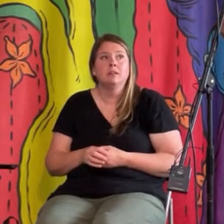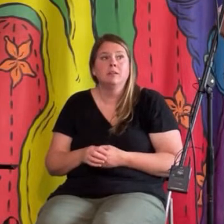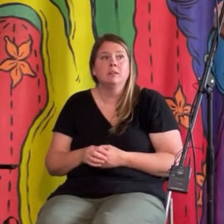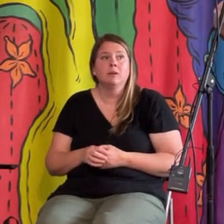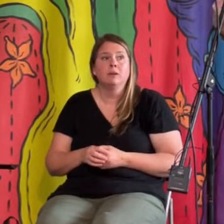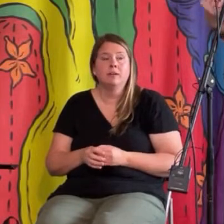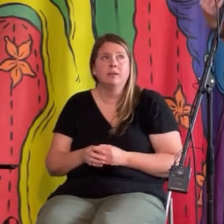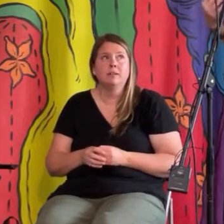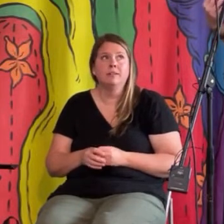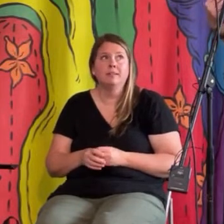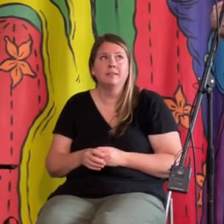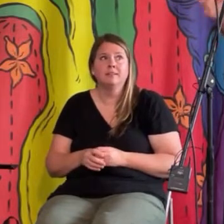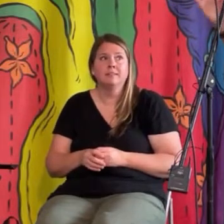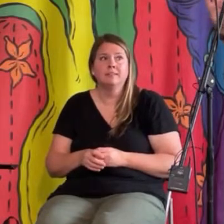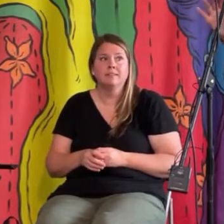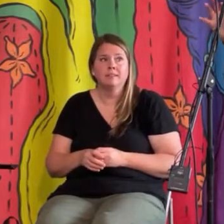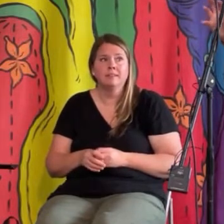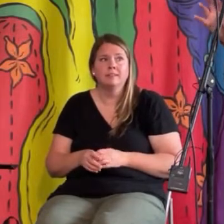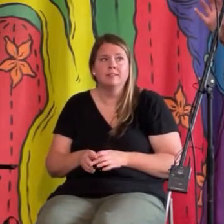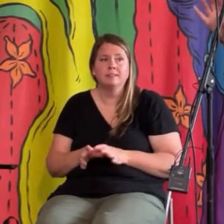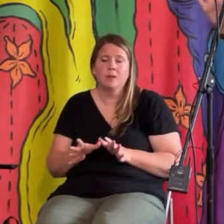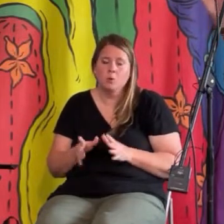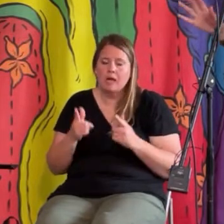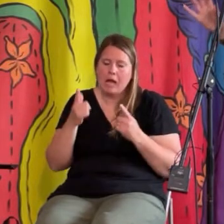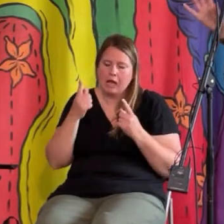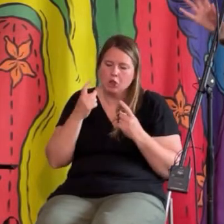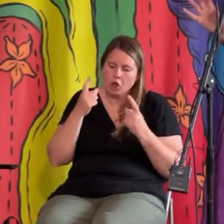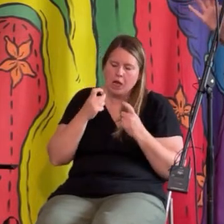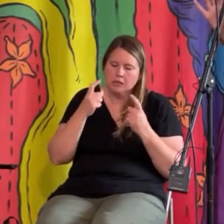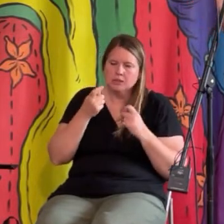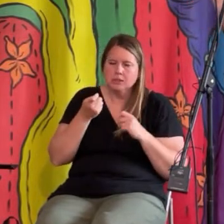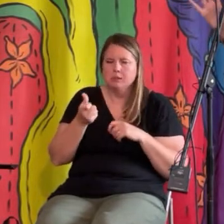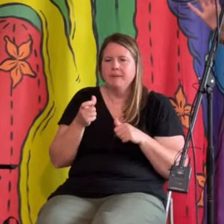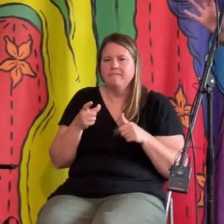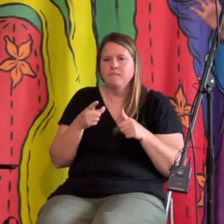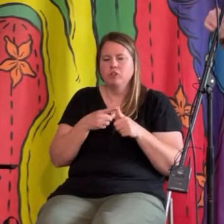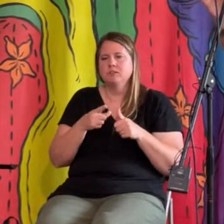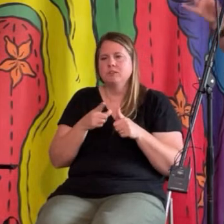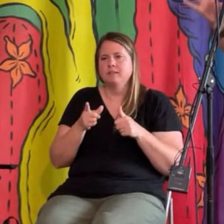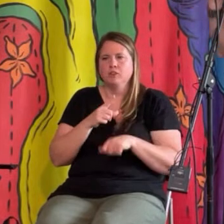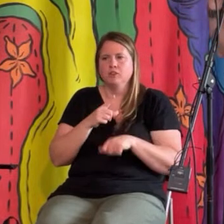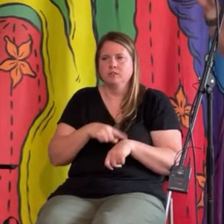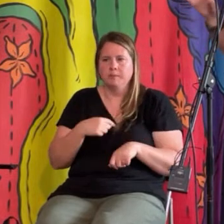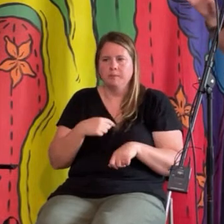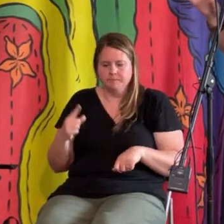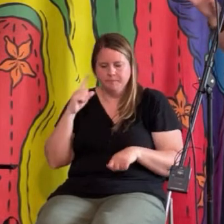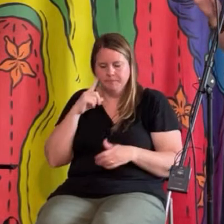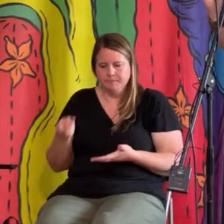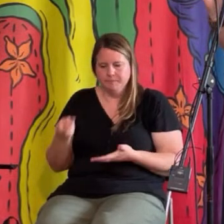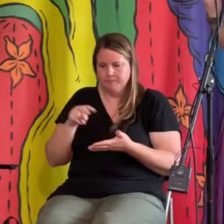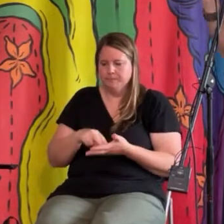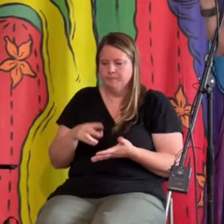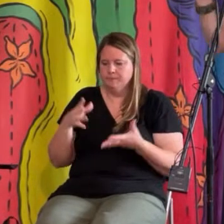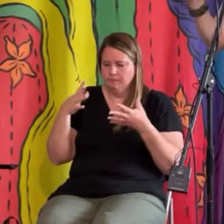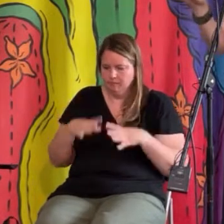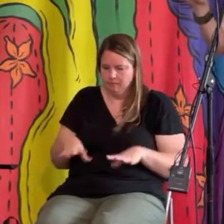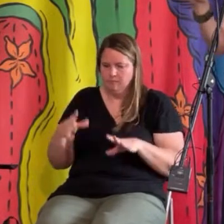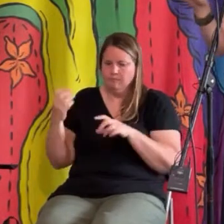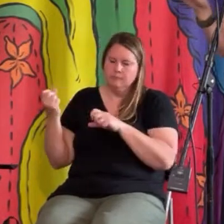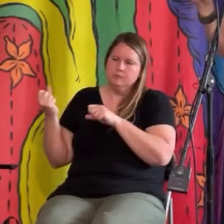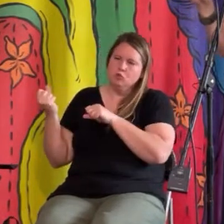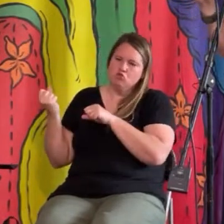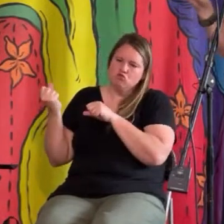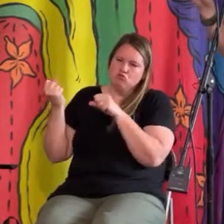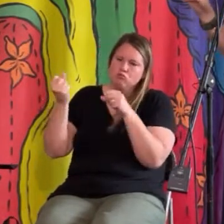And so I got up. I cried a little bit first, to be honest. That was the first I'd heard of it. But I got up, I put on my clothes, I drove to